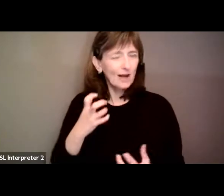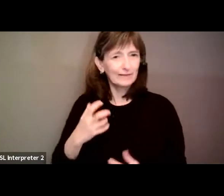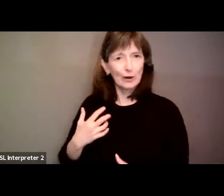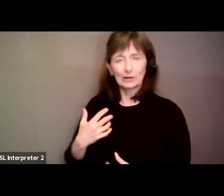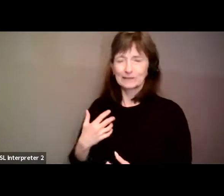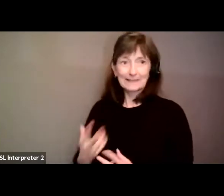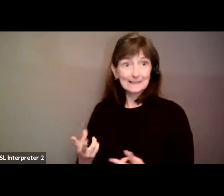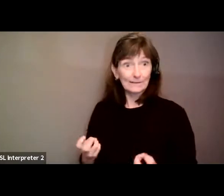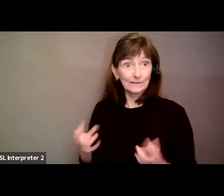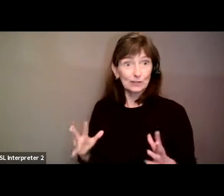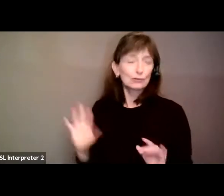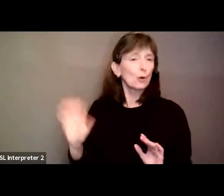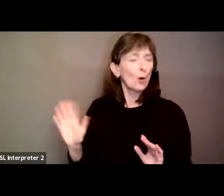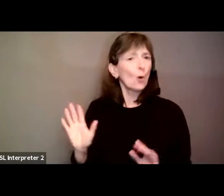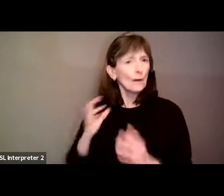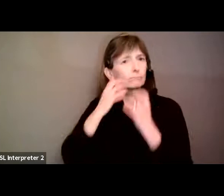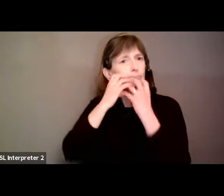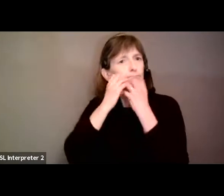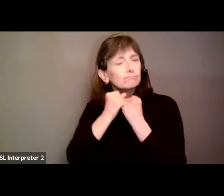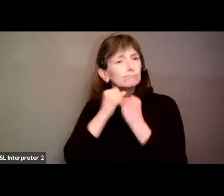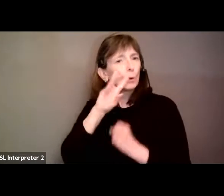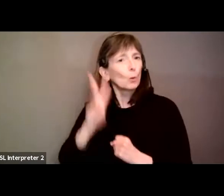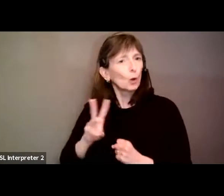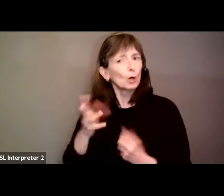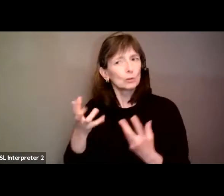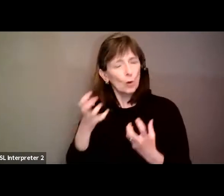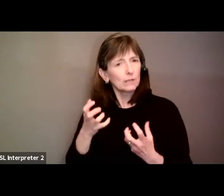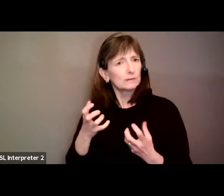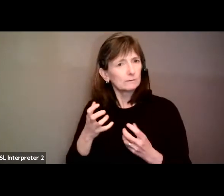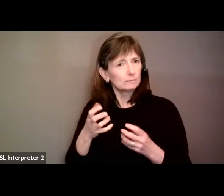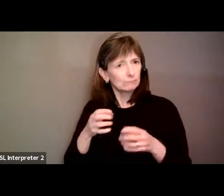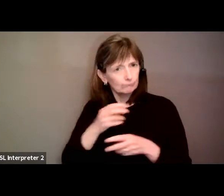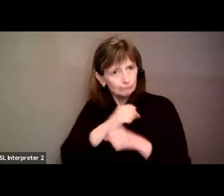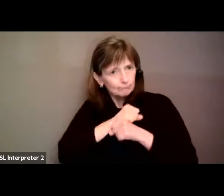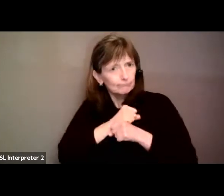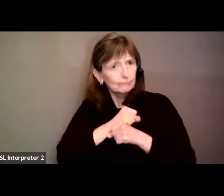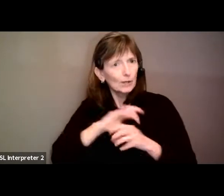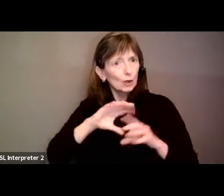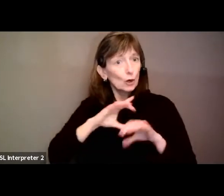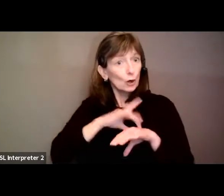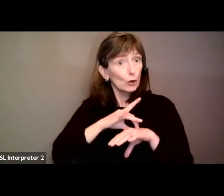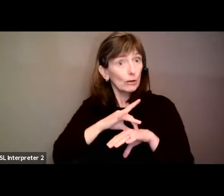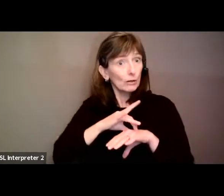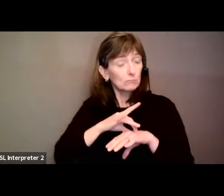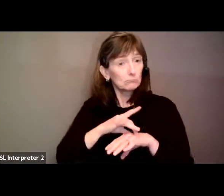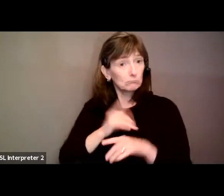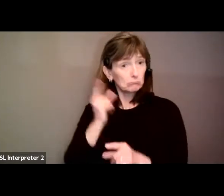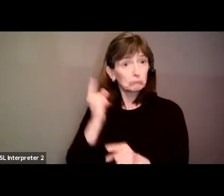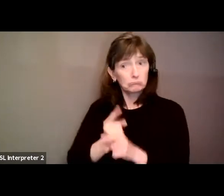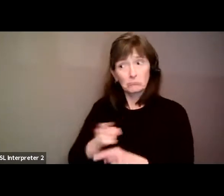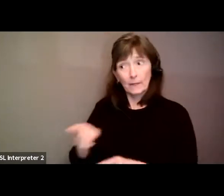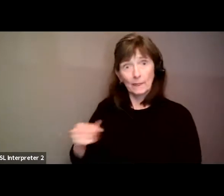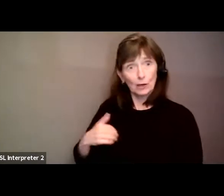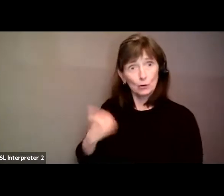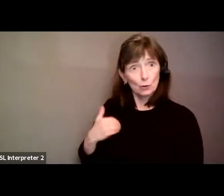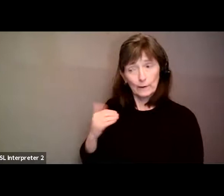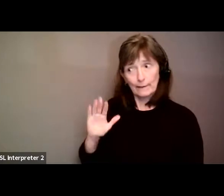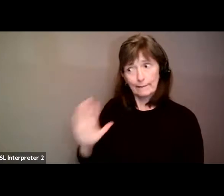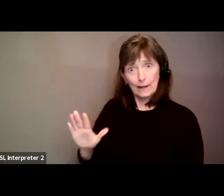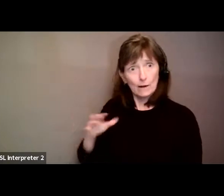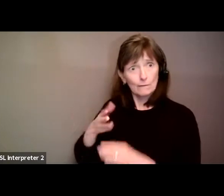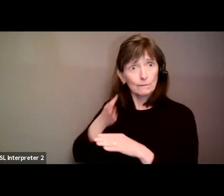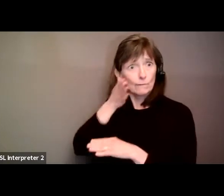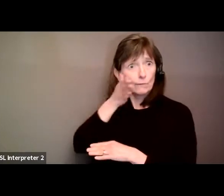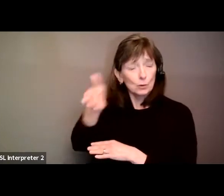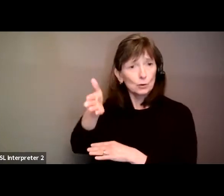they really cared about climate justice. And fair enough, it's their future that looks the most bleak. After